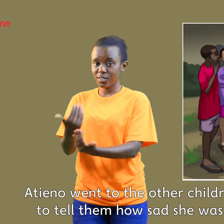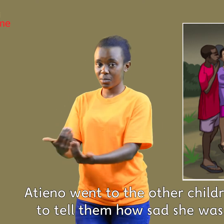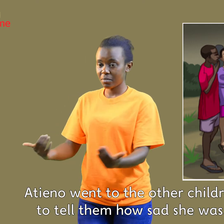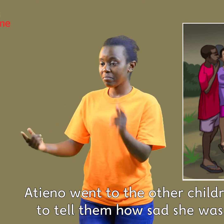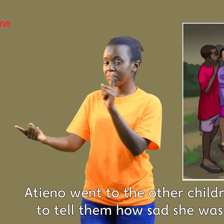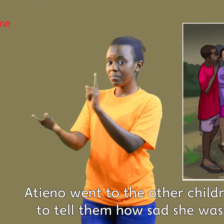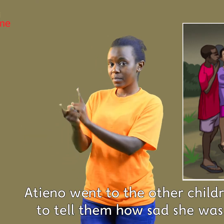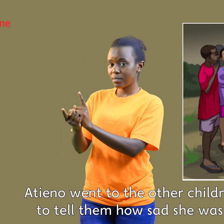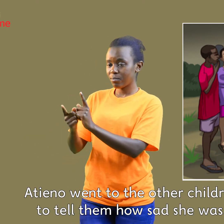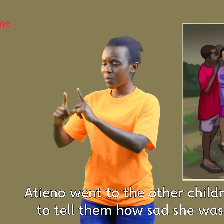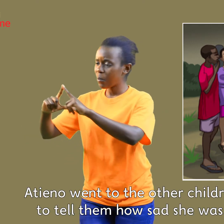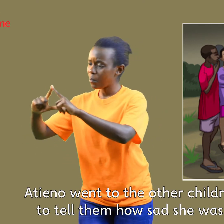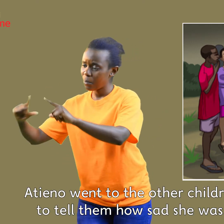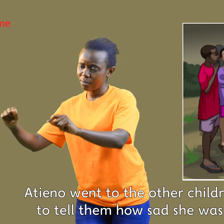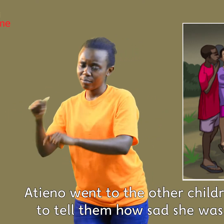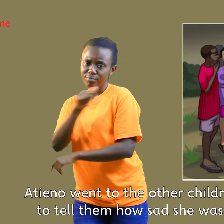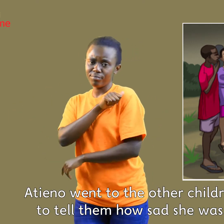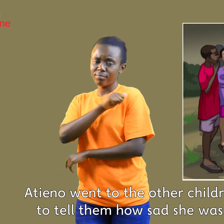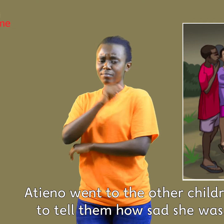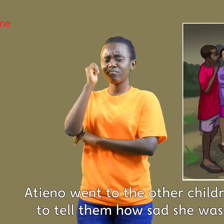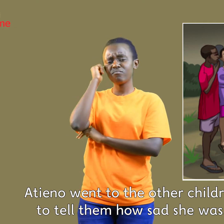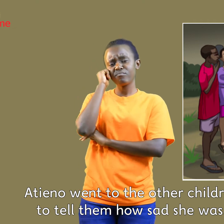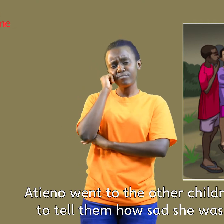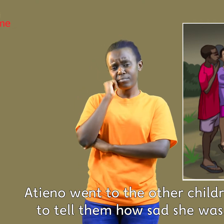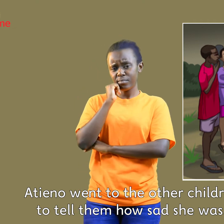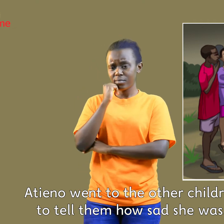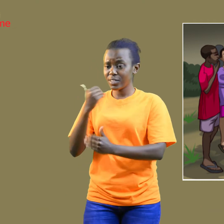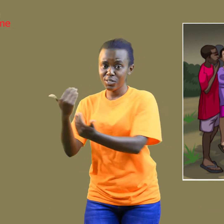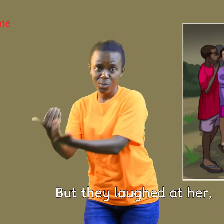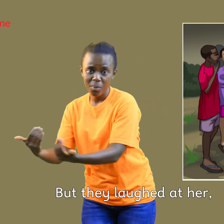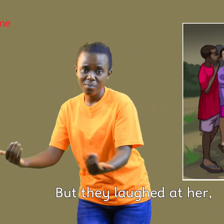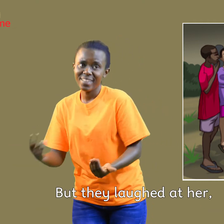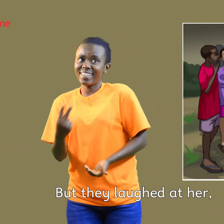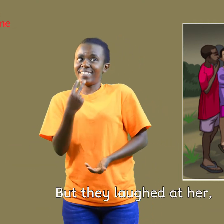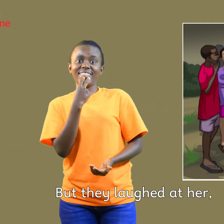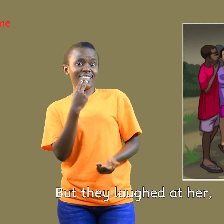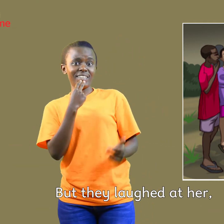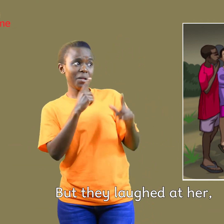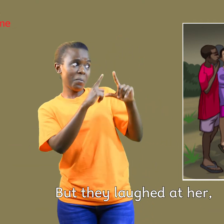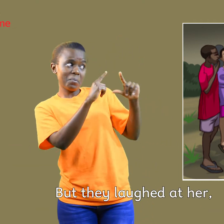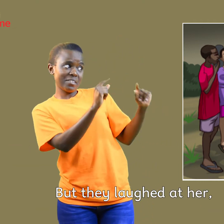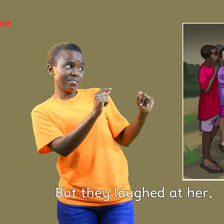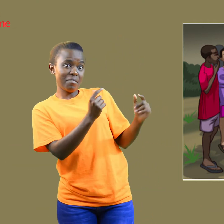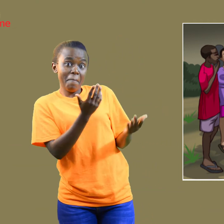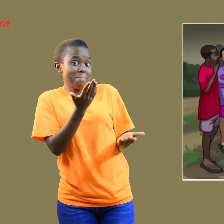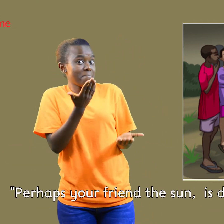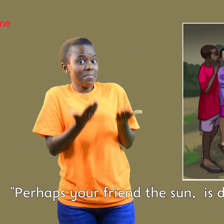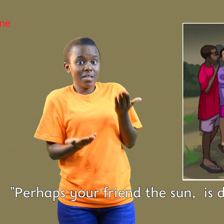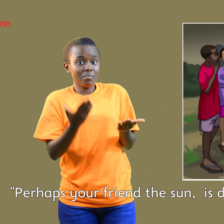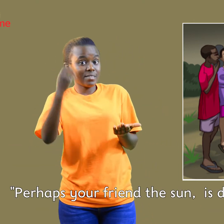Atieno went to the other children to tell them how sad she was. But they laughed at her.